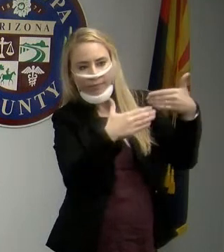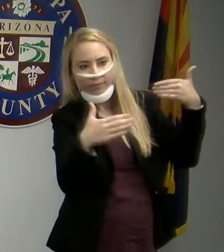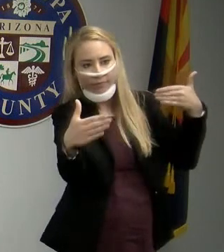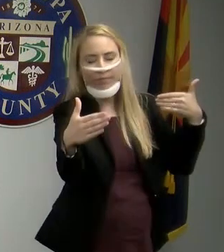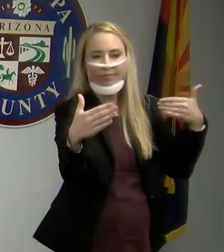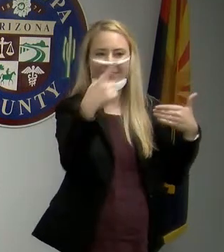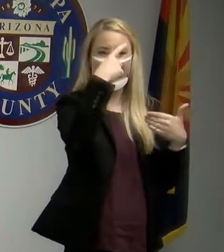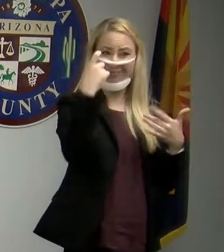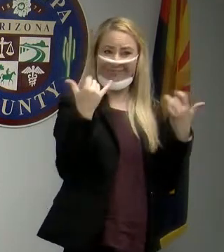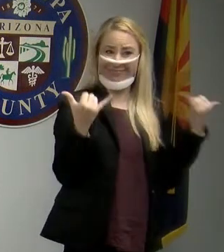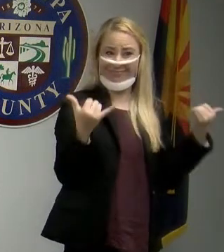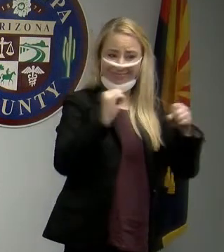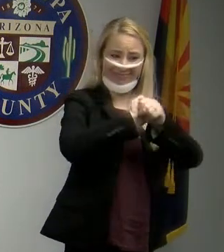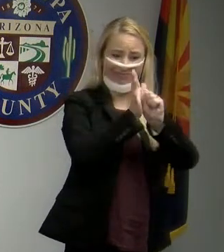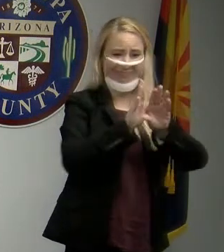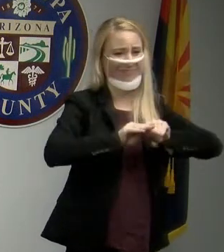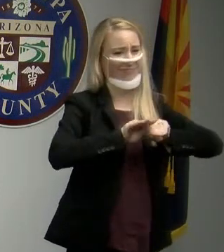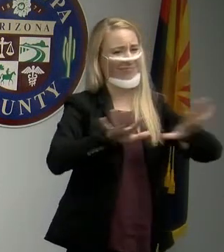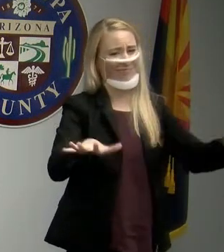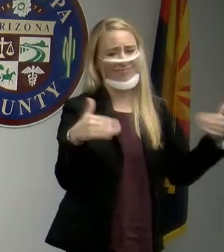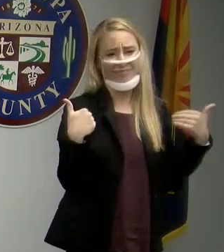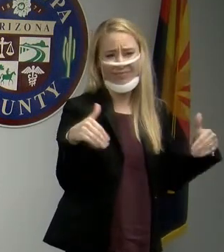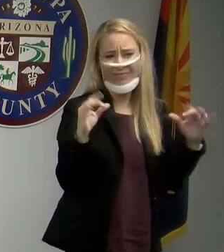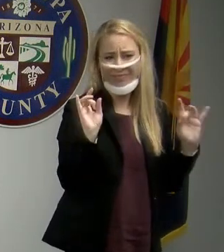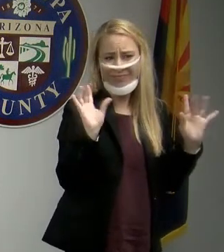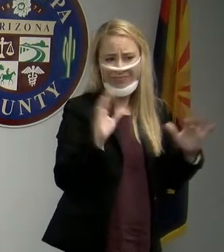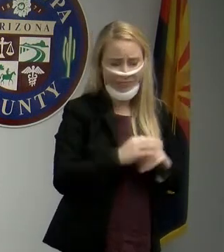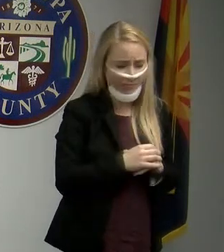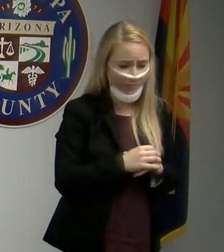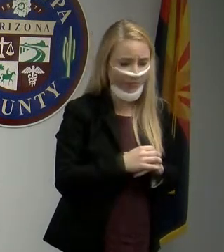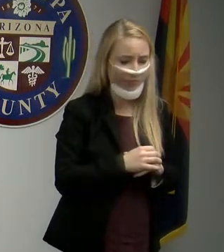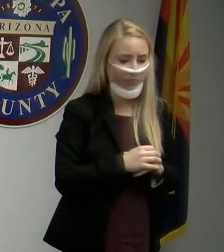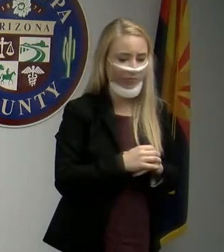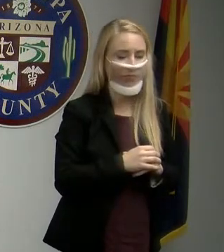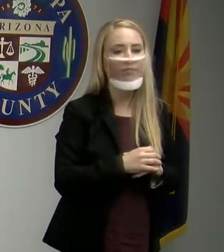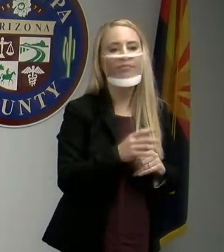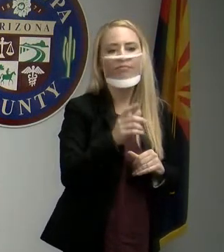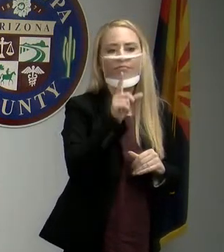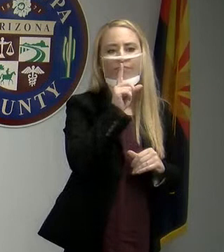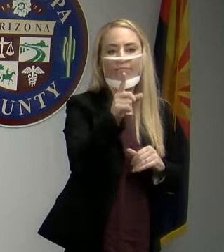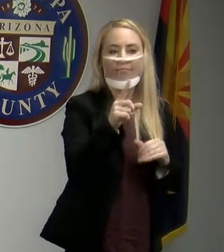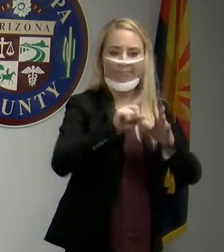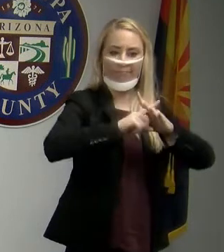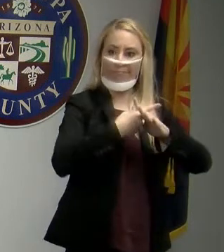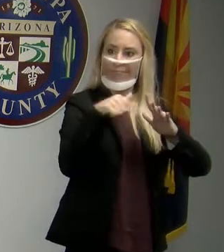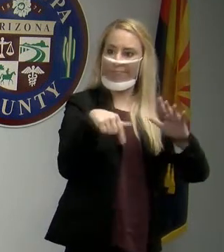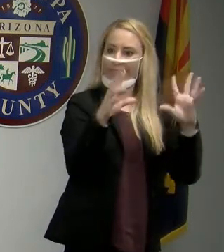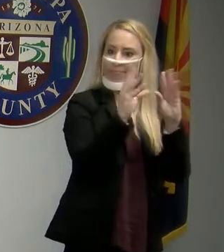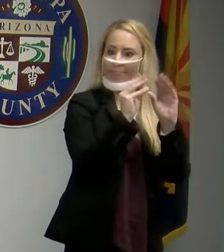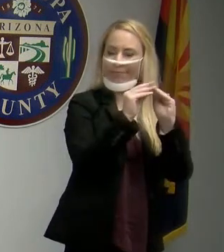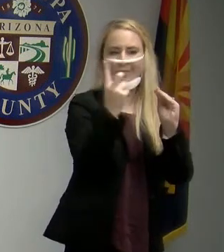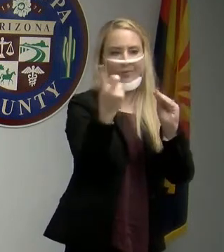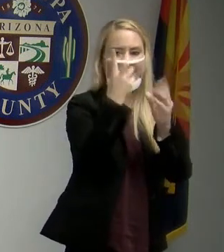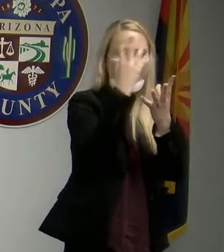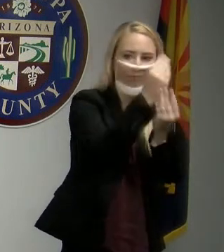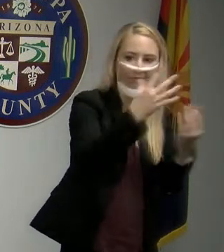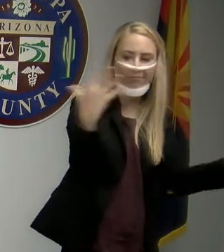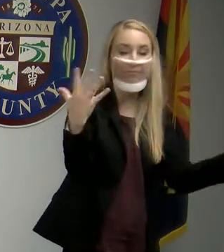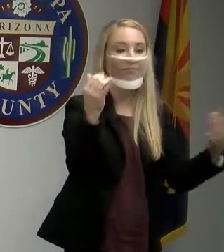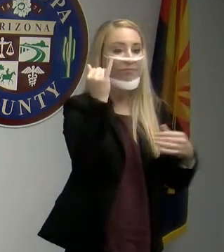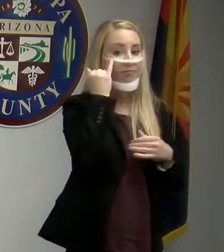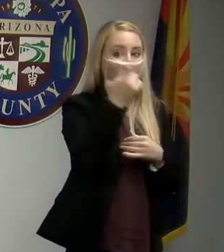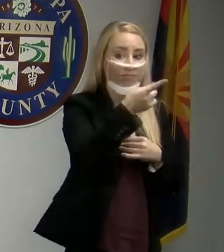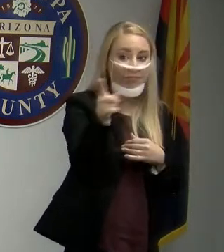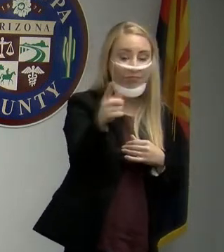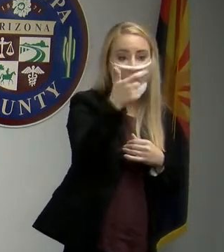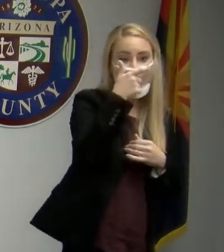community. So, a few housekeeping items that I go through at the start of every one of these. Members of the media that are on there and on